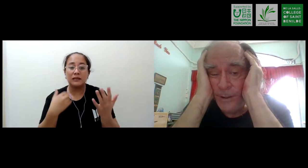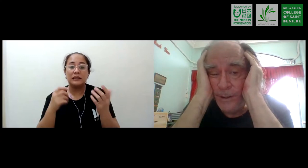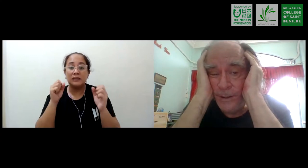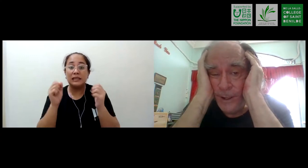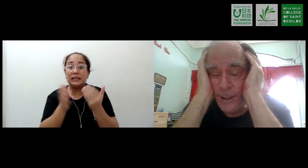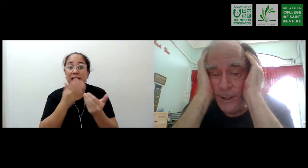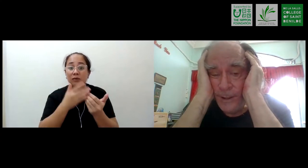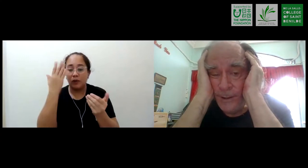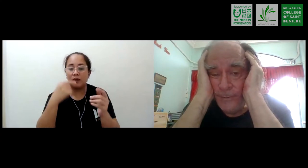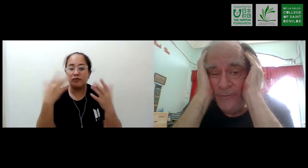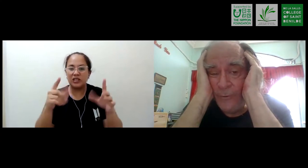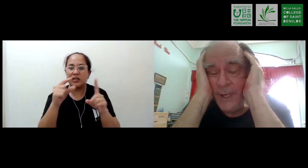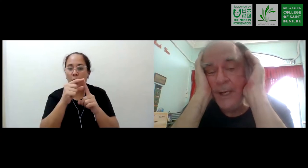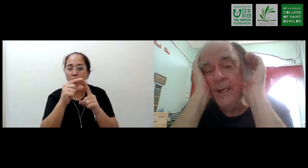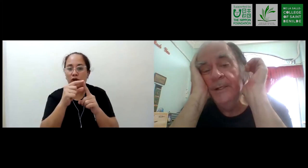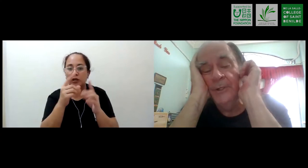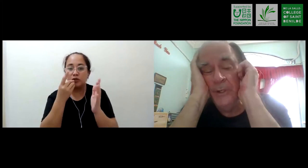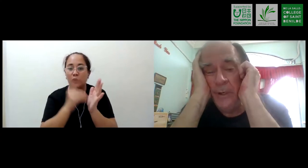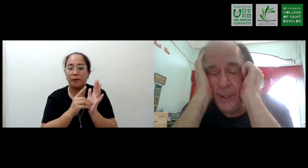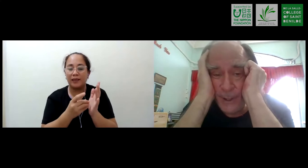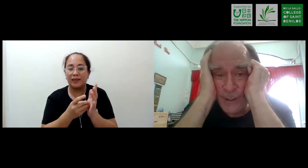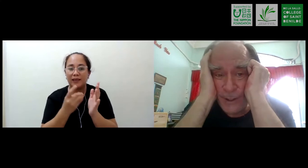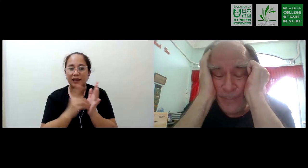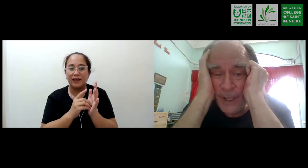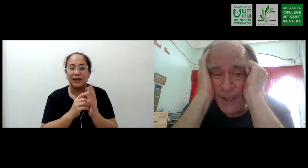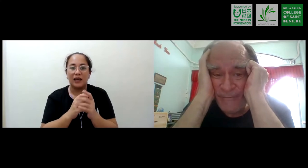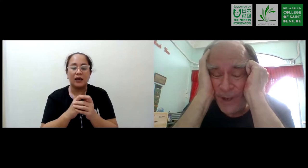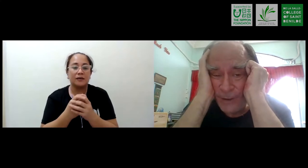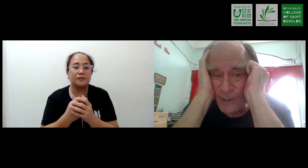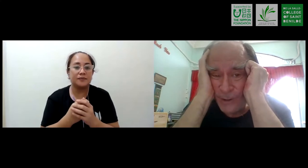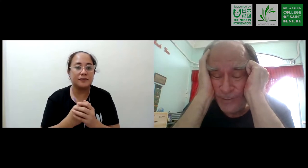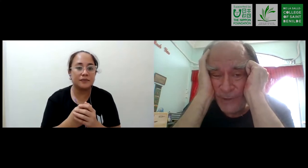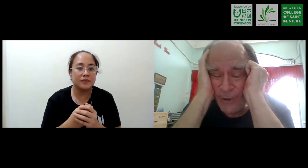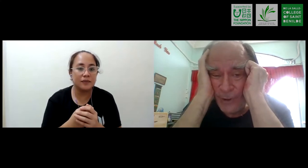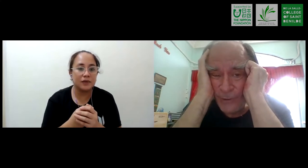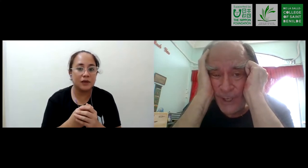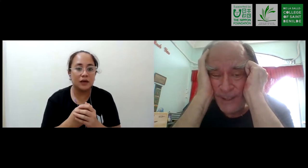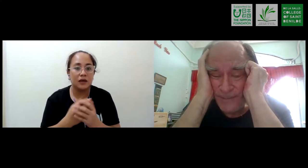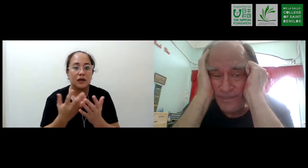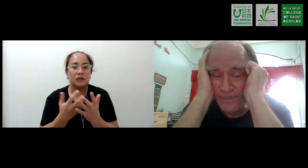The full Yangon dictionary is a PDF file, so difficult to edit.